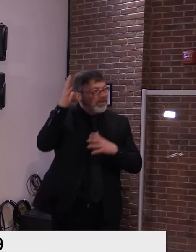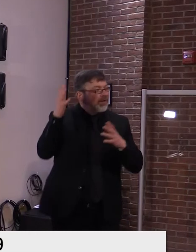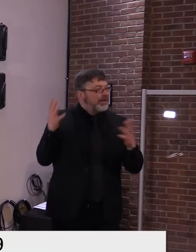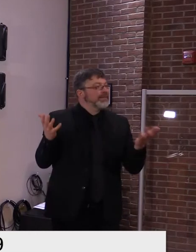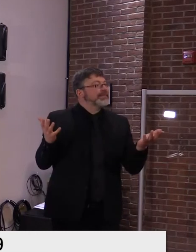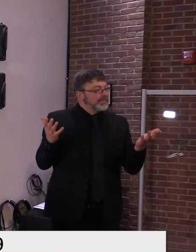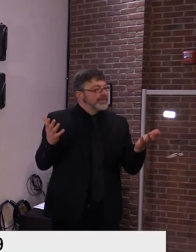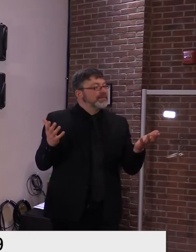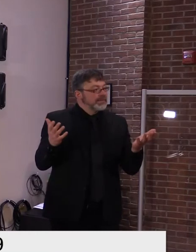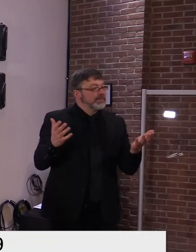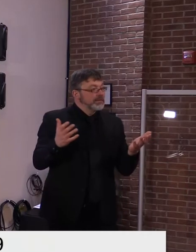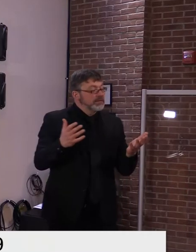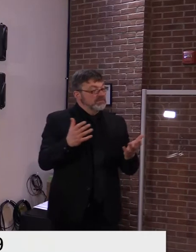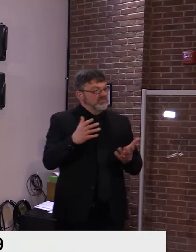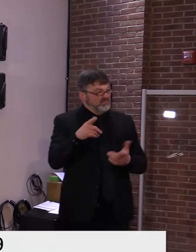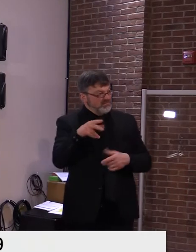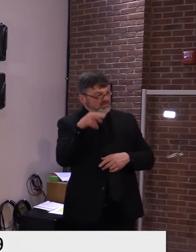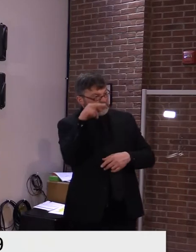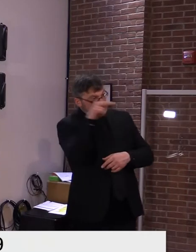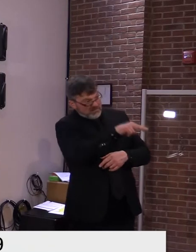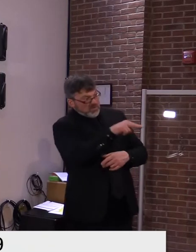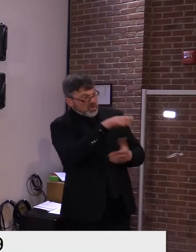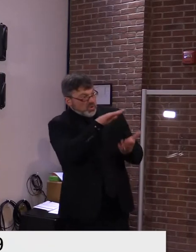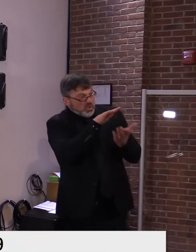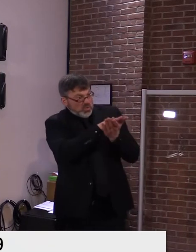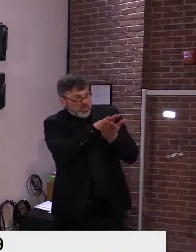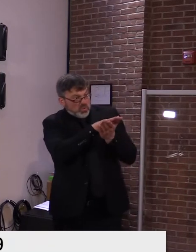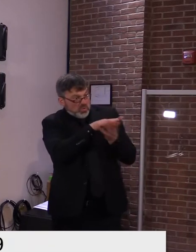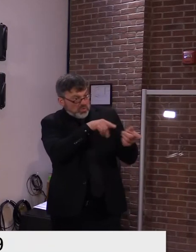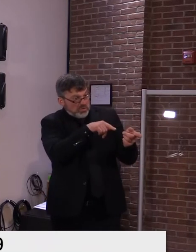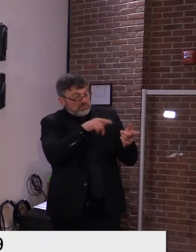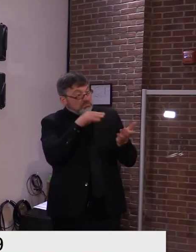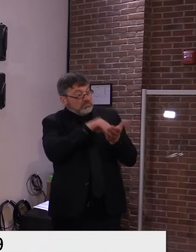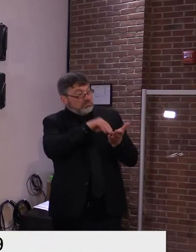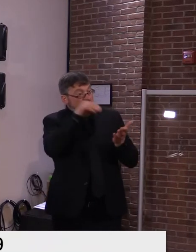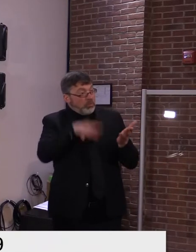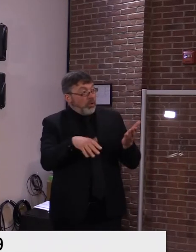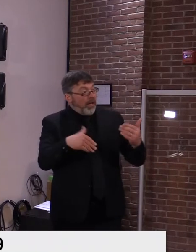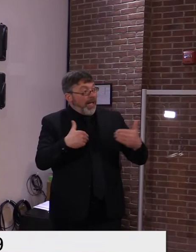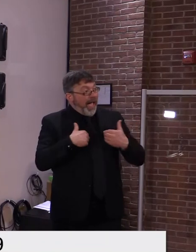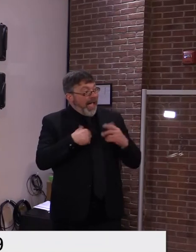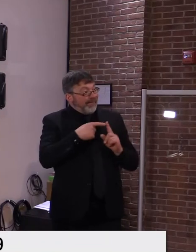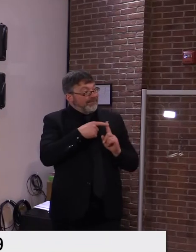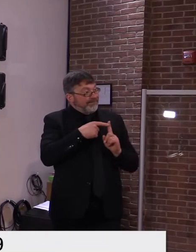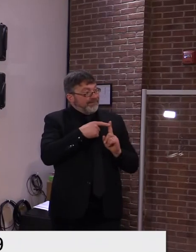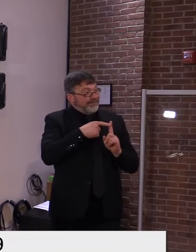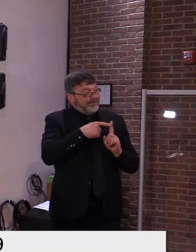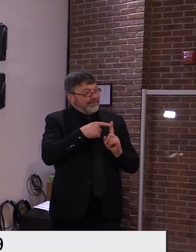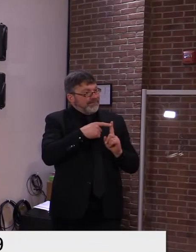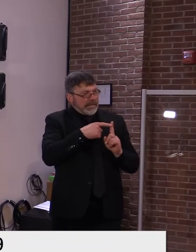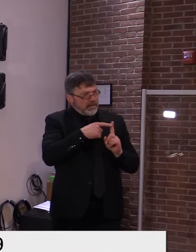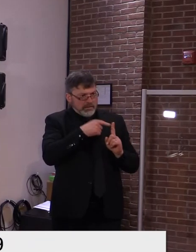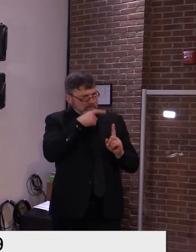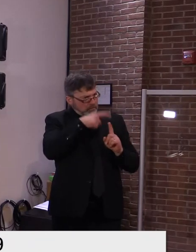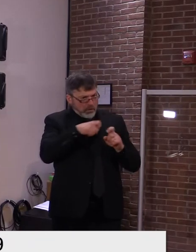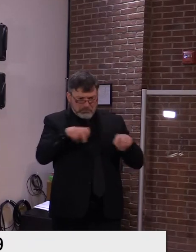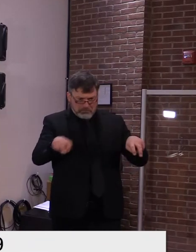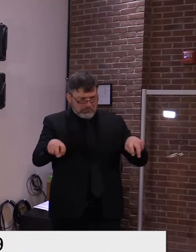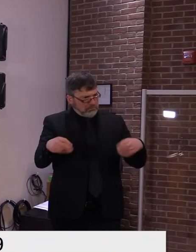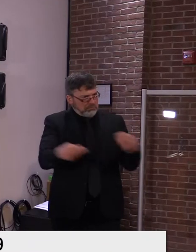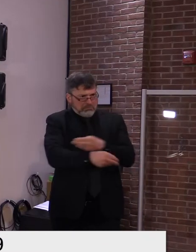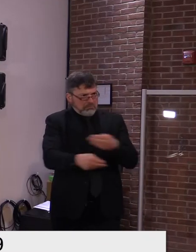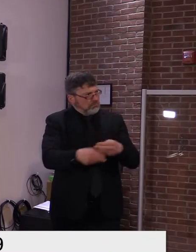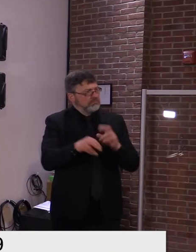a contact that turns positive, it wasn't a contact who was sitting at the next desk in the school, it was someone in the